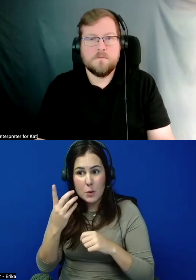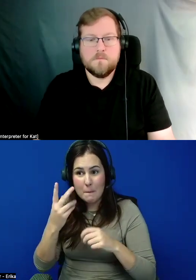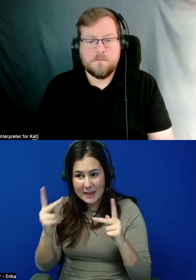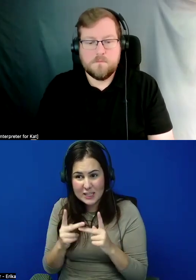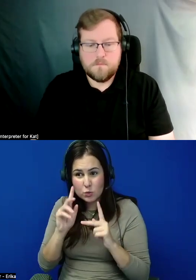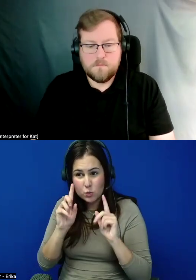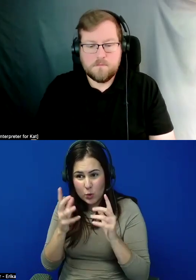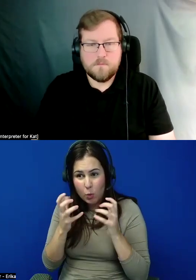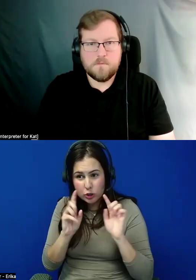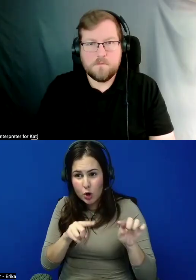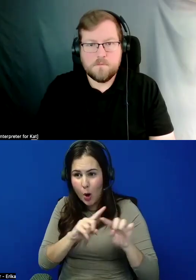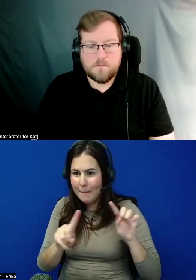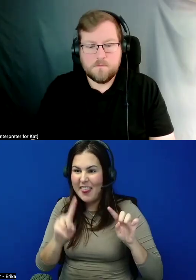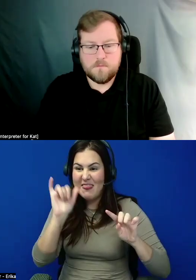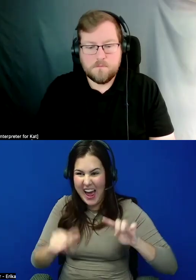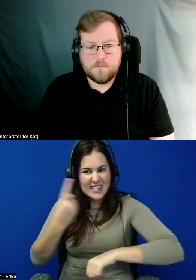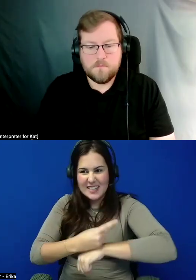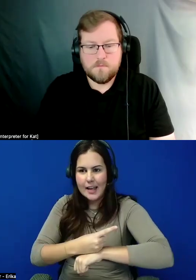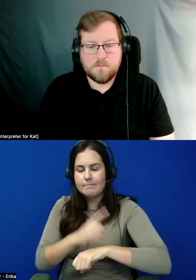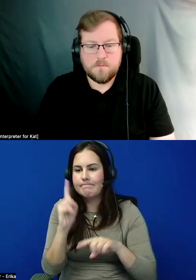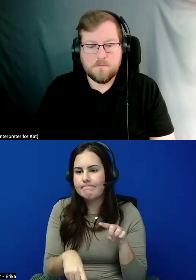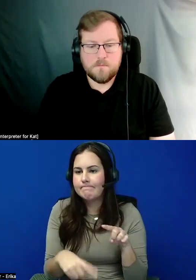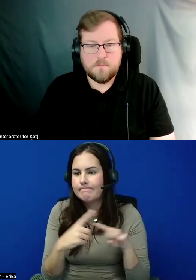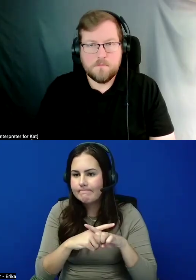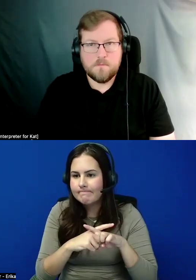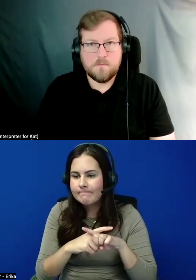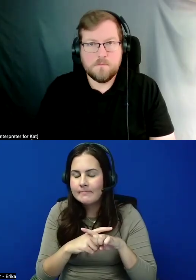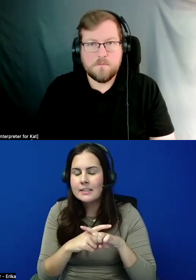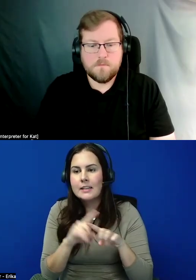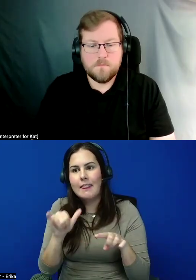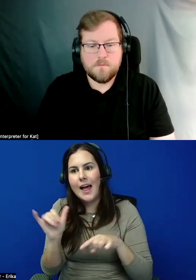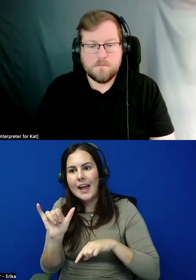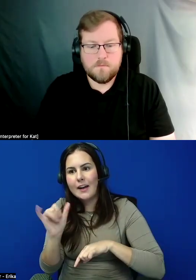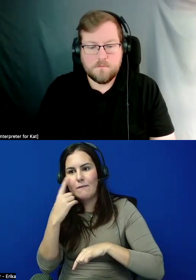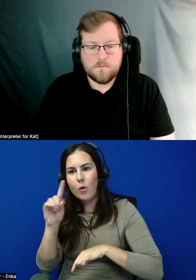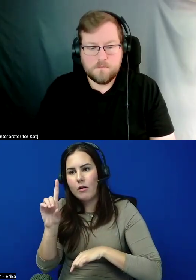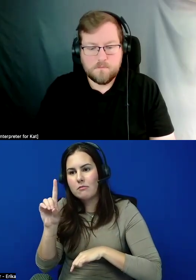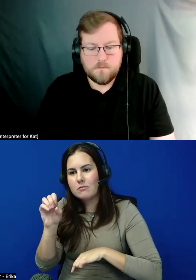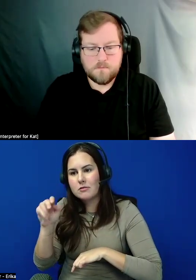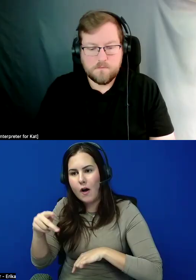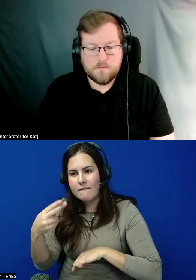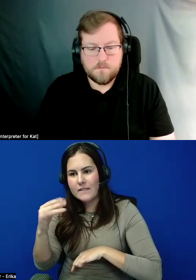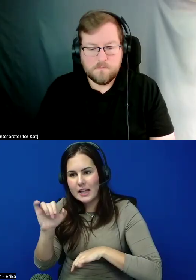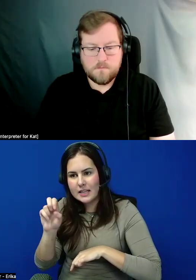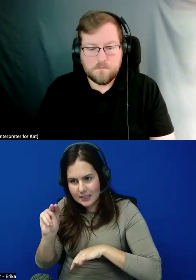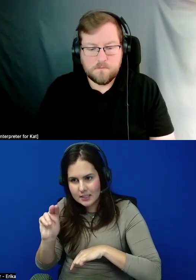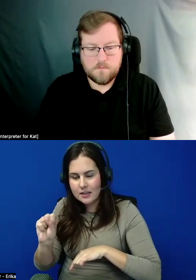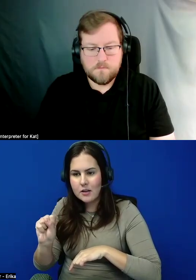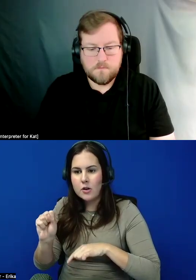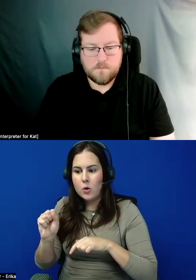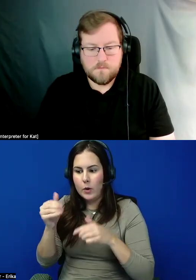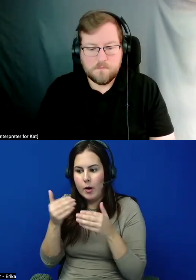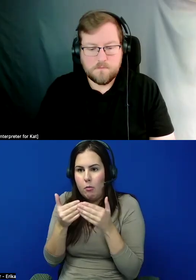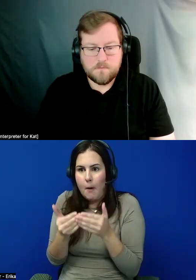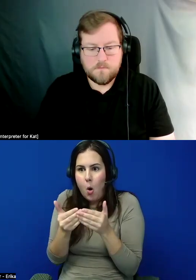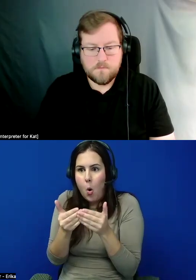work. With the exception, like I said, that river with the dolphins, like we just the sun was setting and we were on the boat, like powering our way towards it.